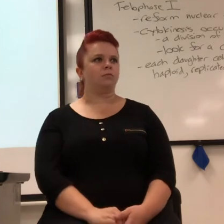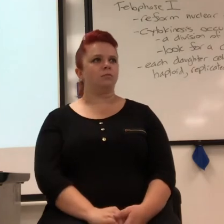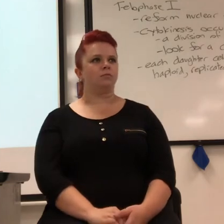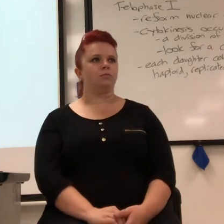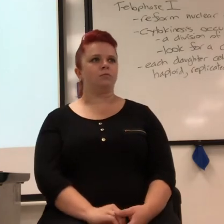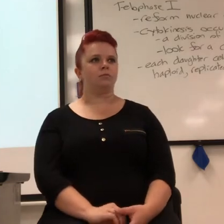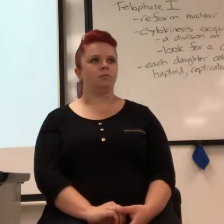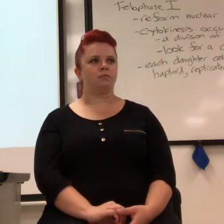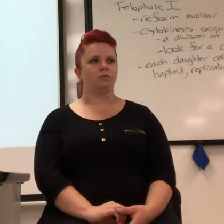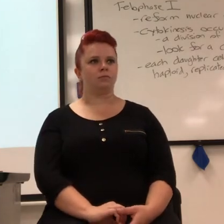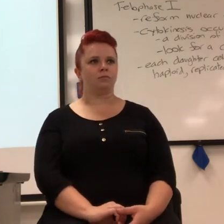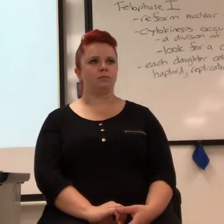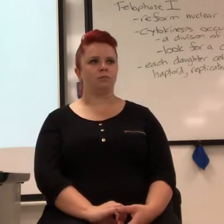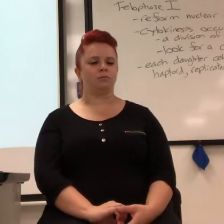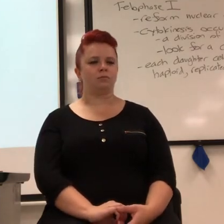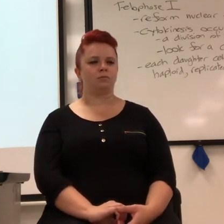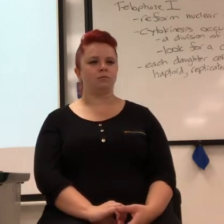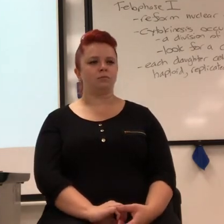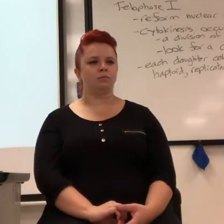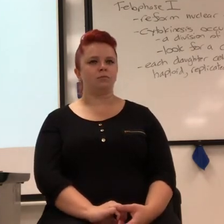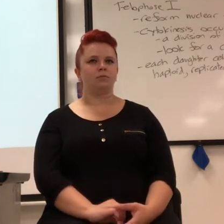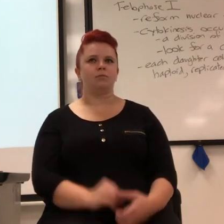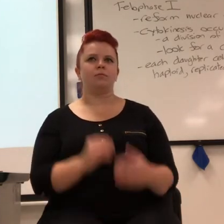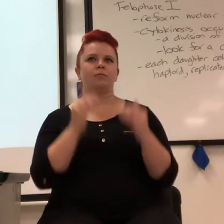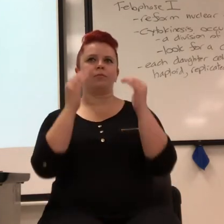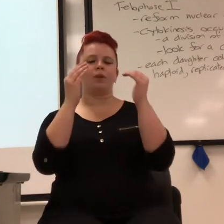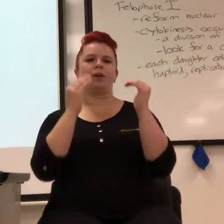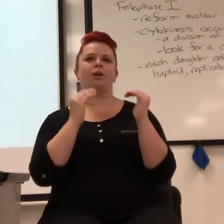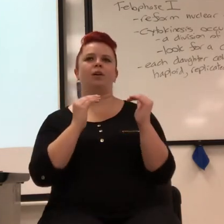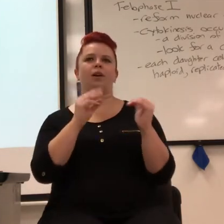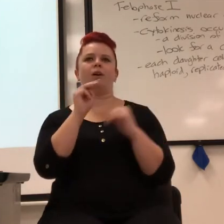Okay, let's go to metaphase 2.